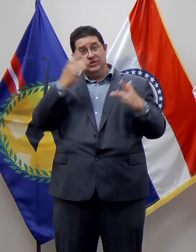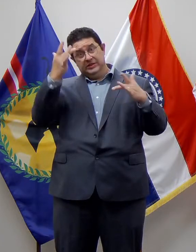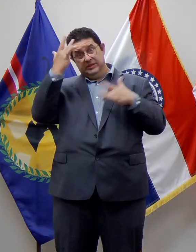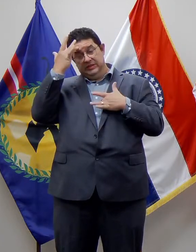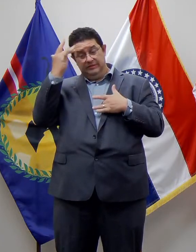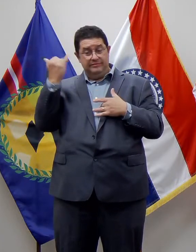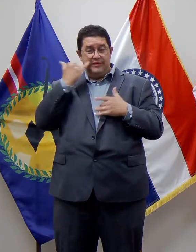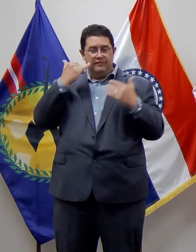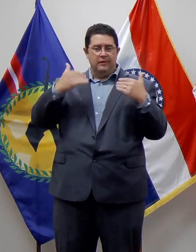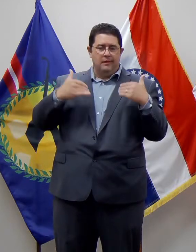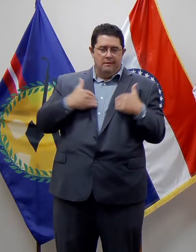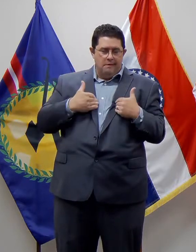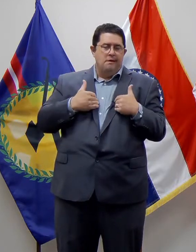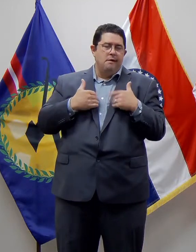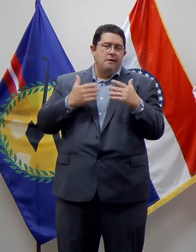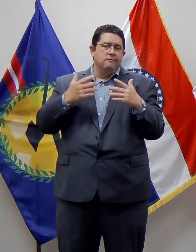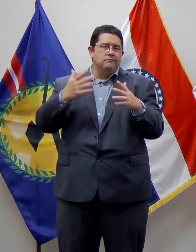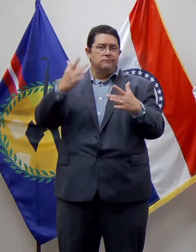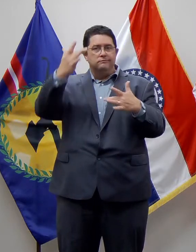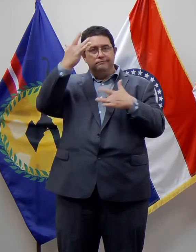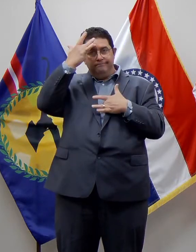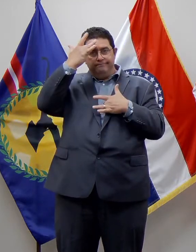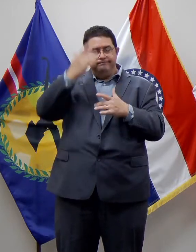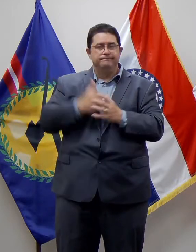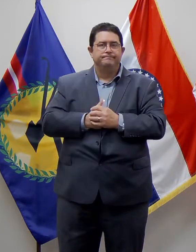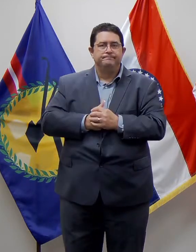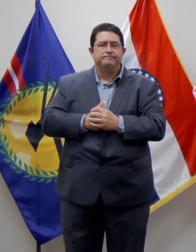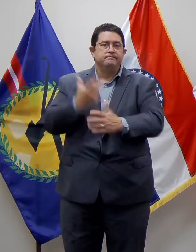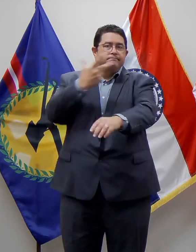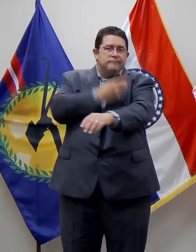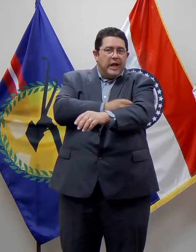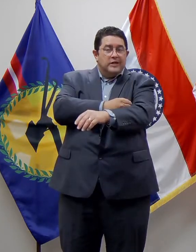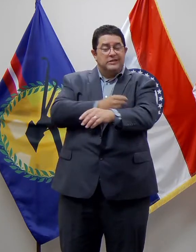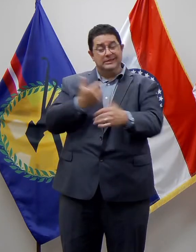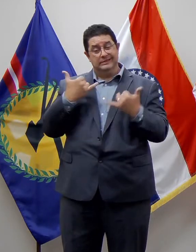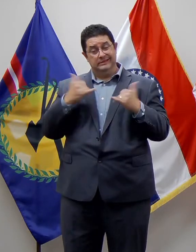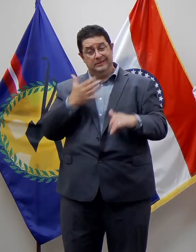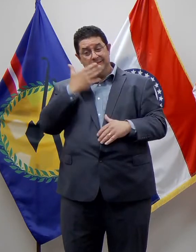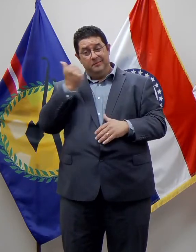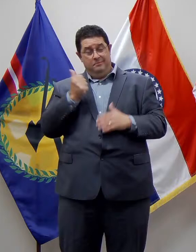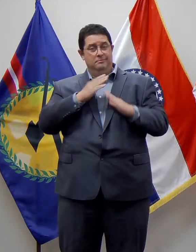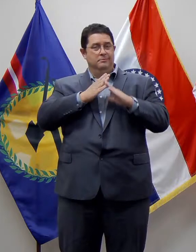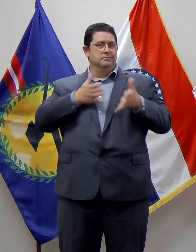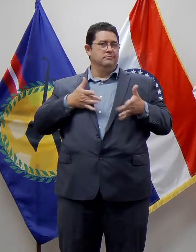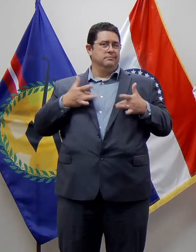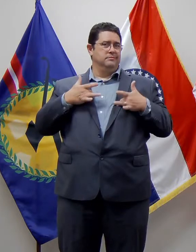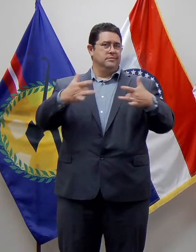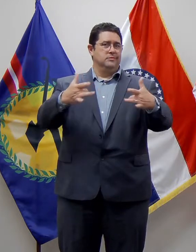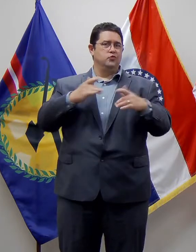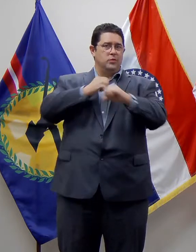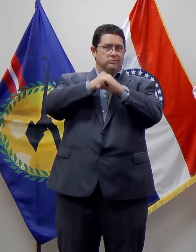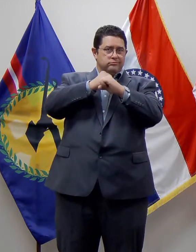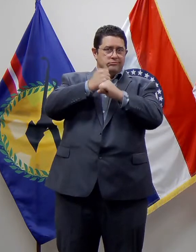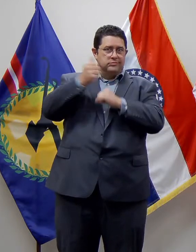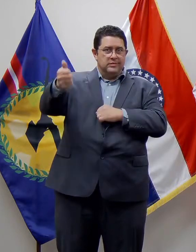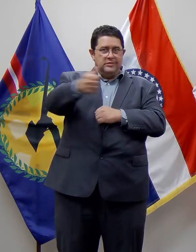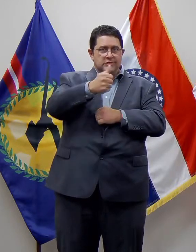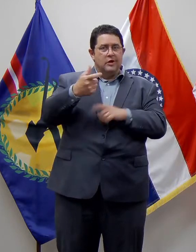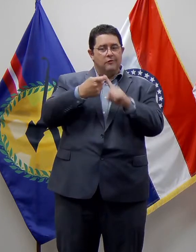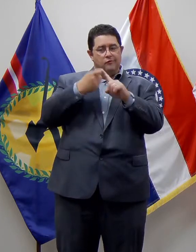do have a breakthrough case. Vaccination remains the best way to protect yourself and loved ones from the risk of